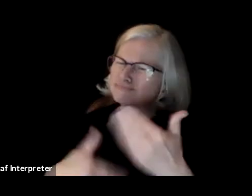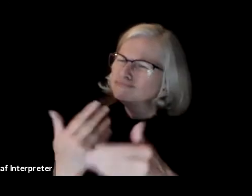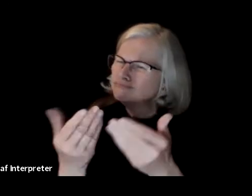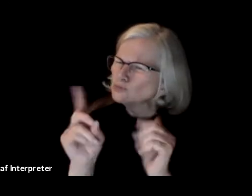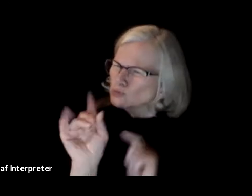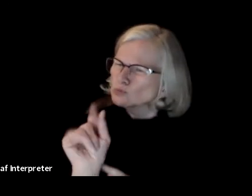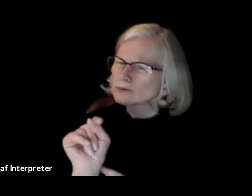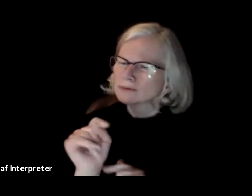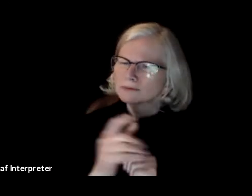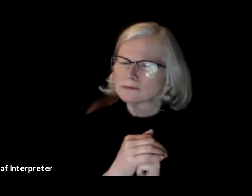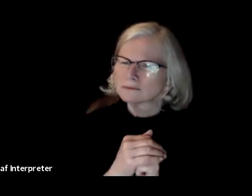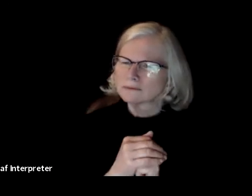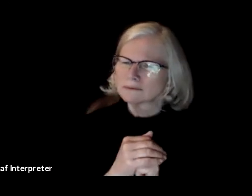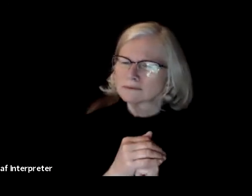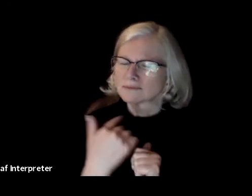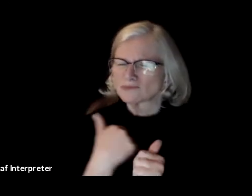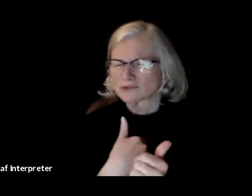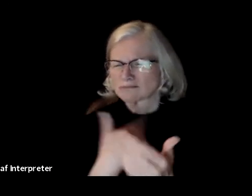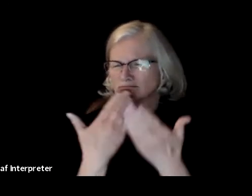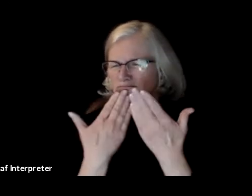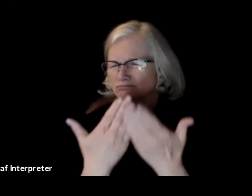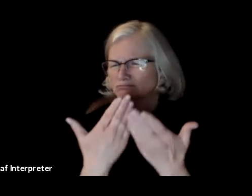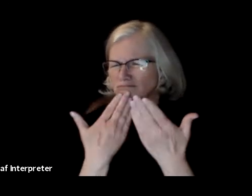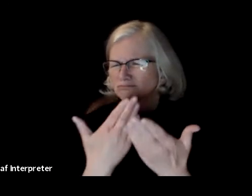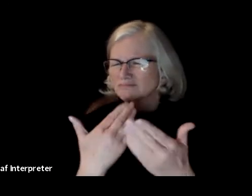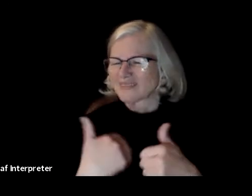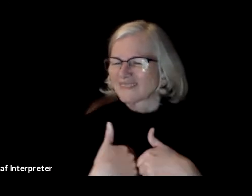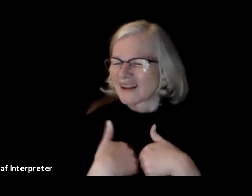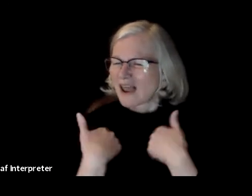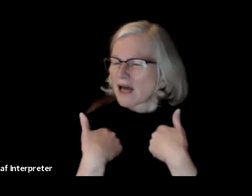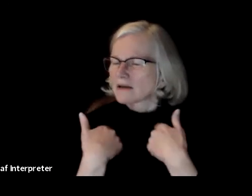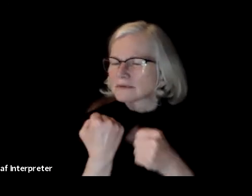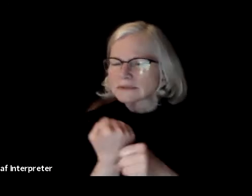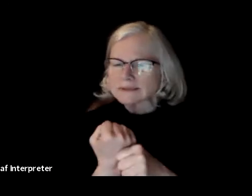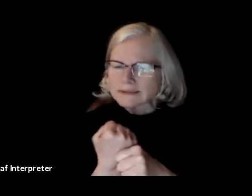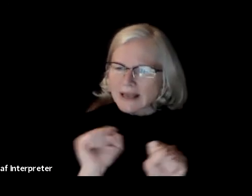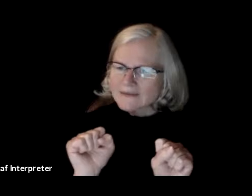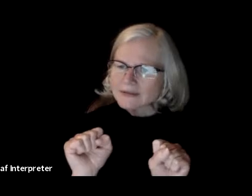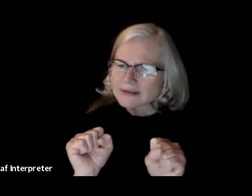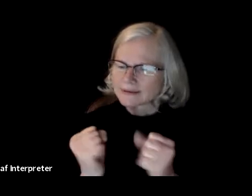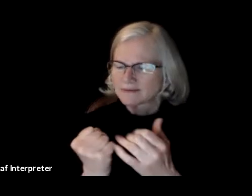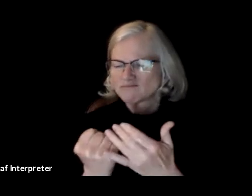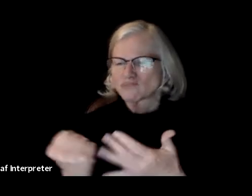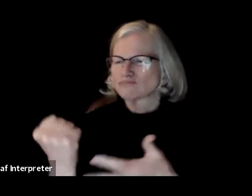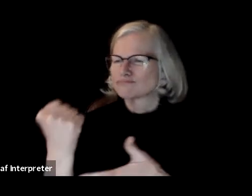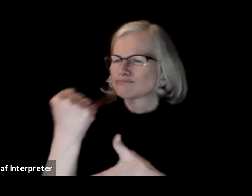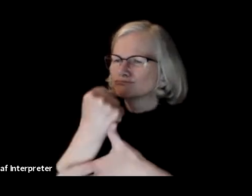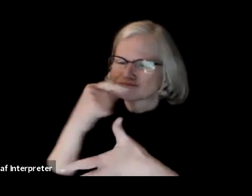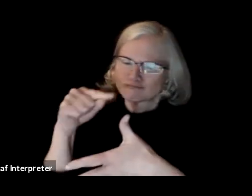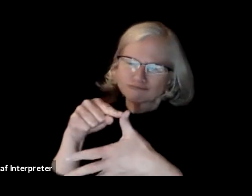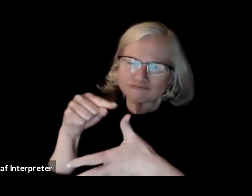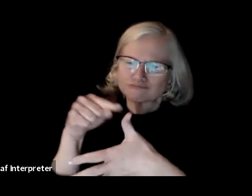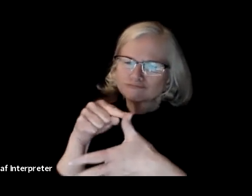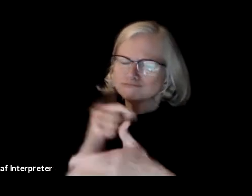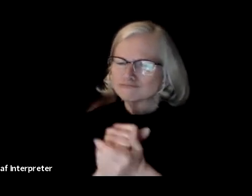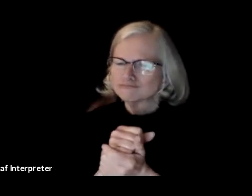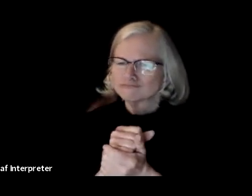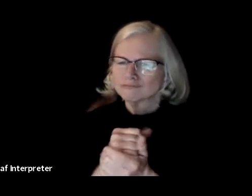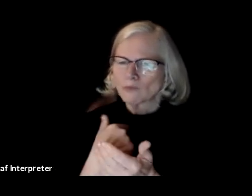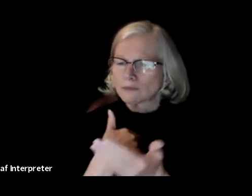for this life-saving prioritization. We're thankful to our vaccinator partners at the state, in health